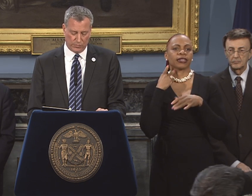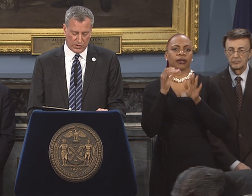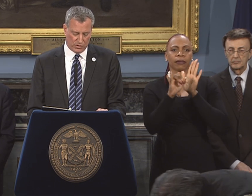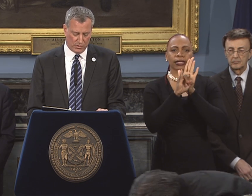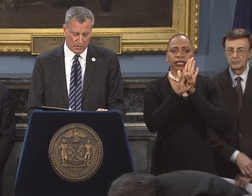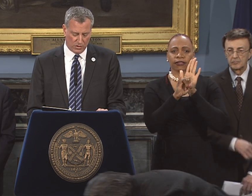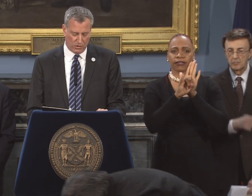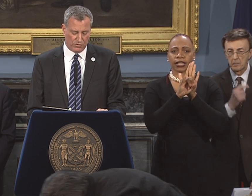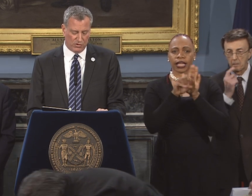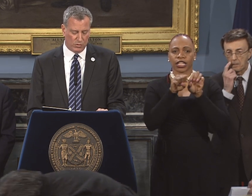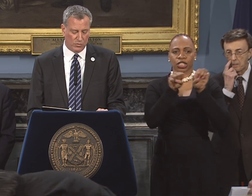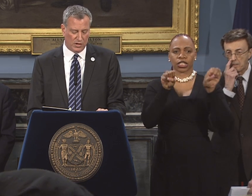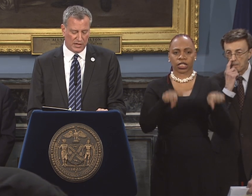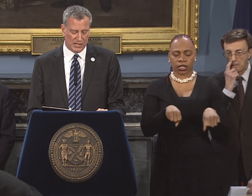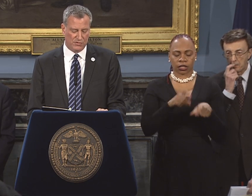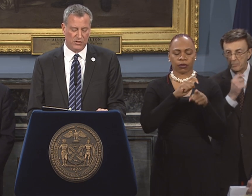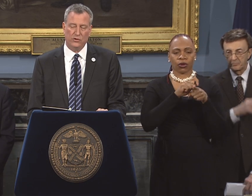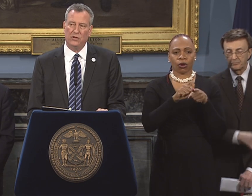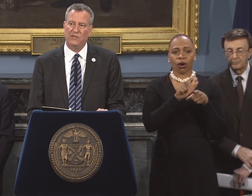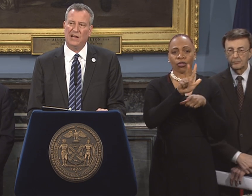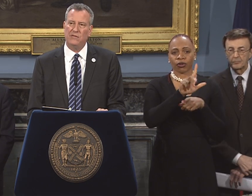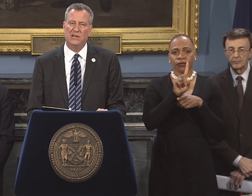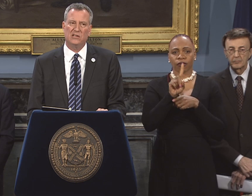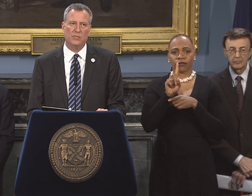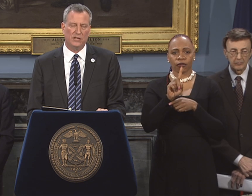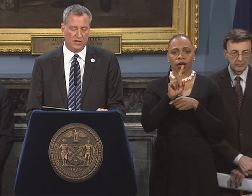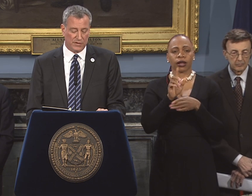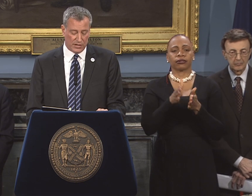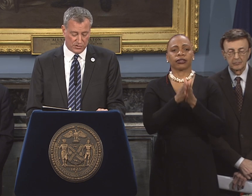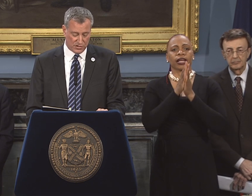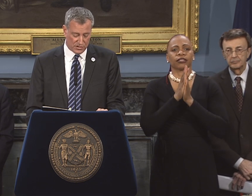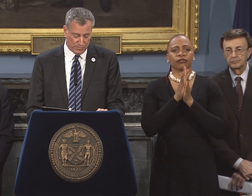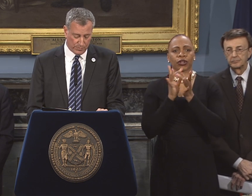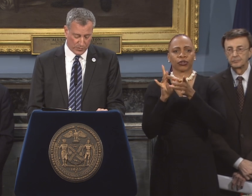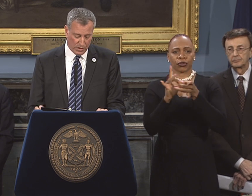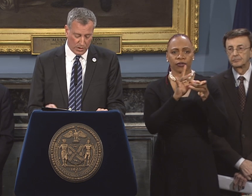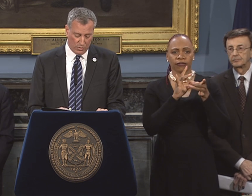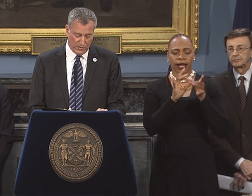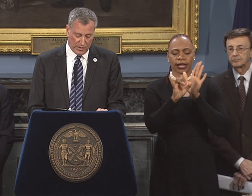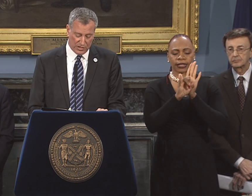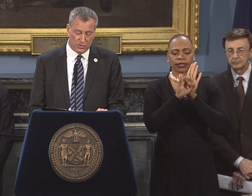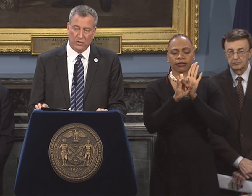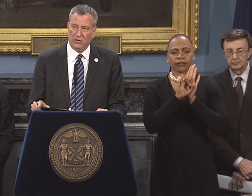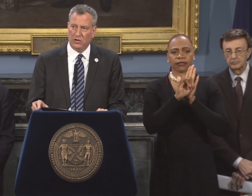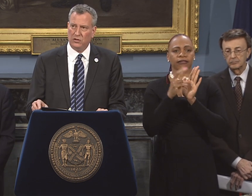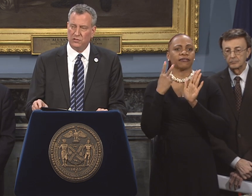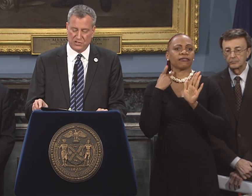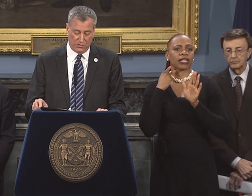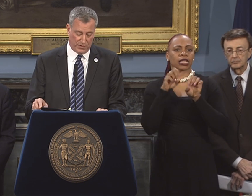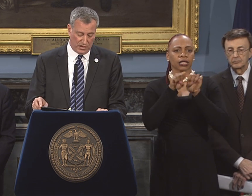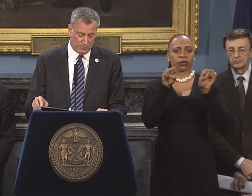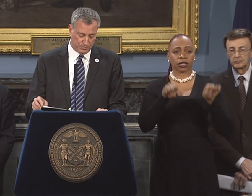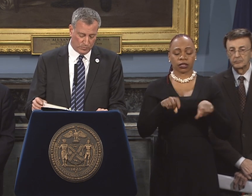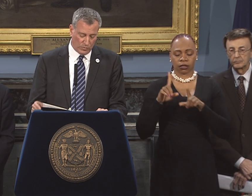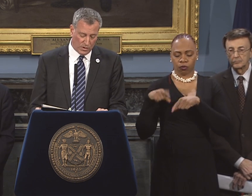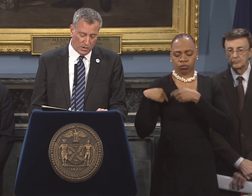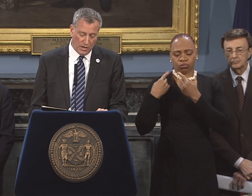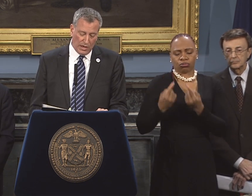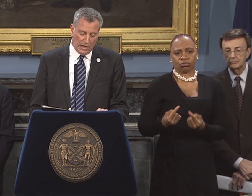System. Call 311 and ask for the Unified Victim Identification System. We've had about 200 calls so